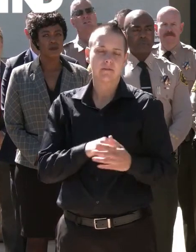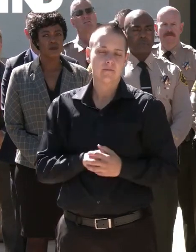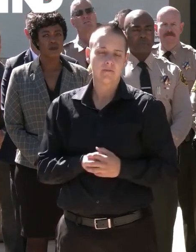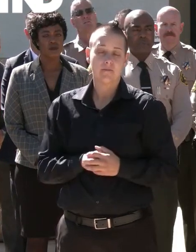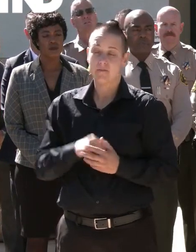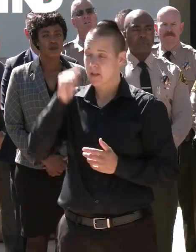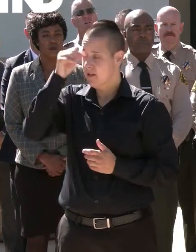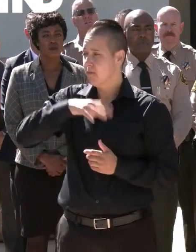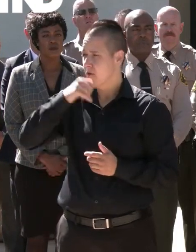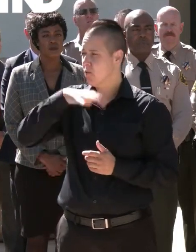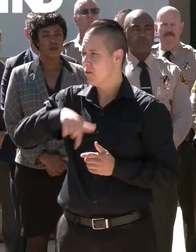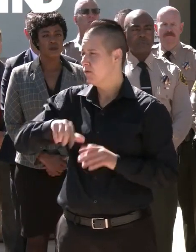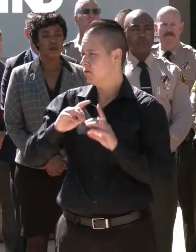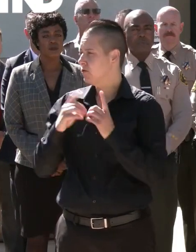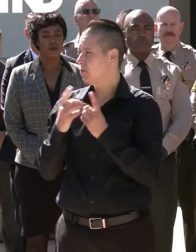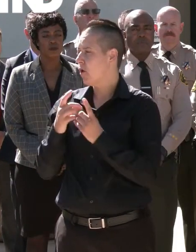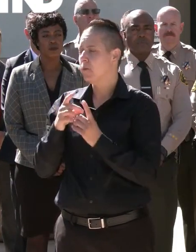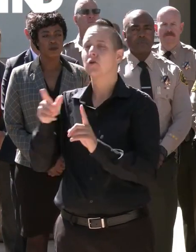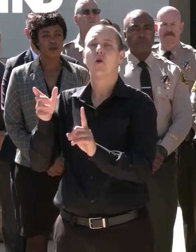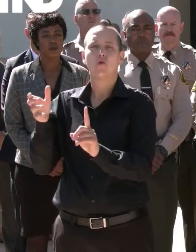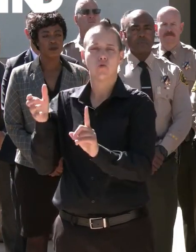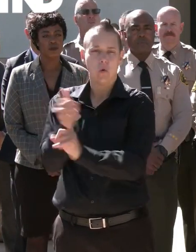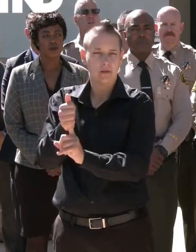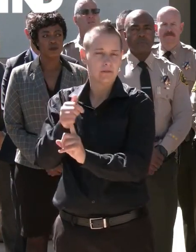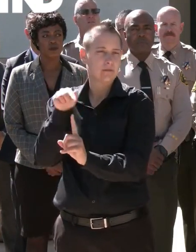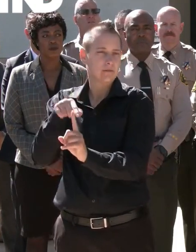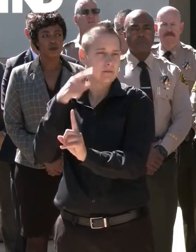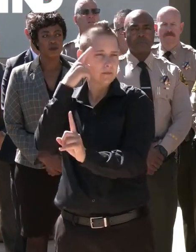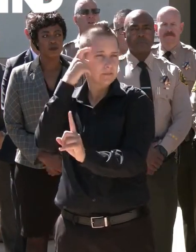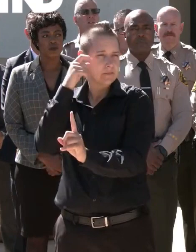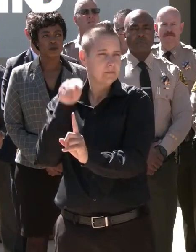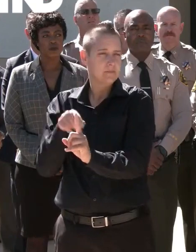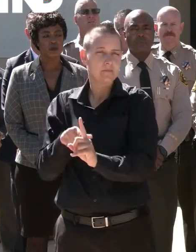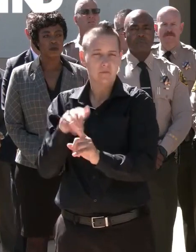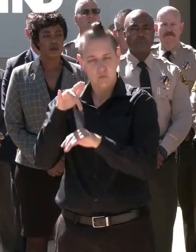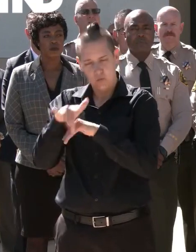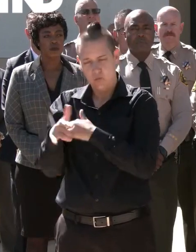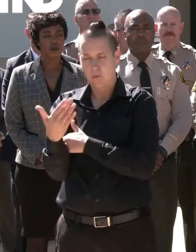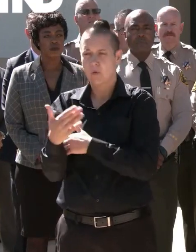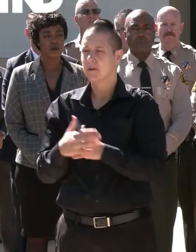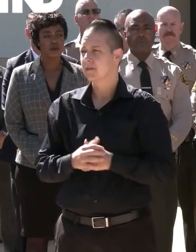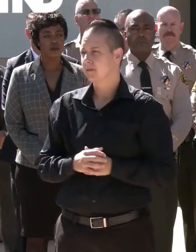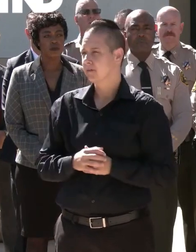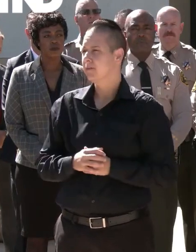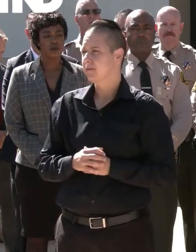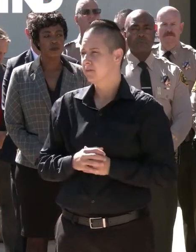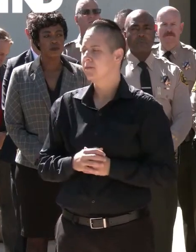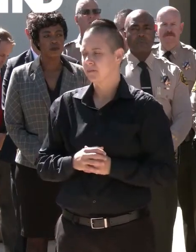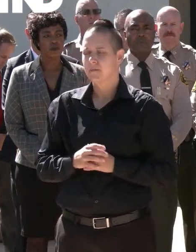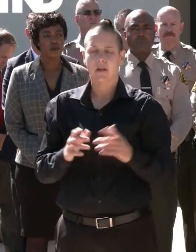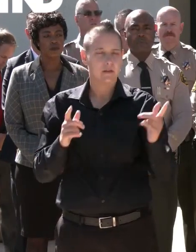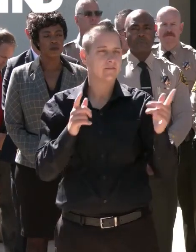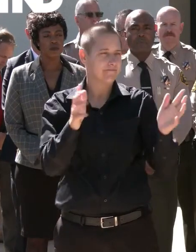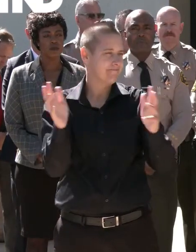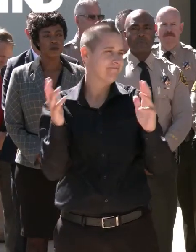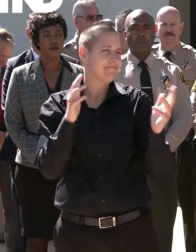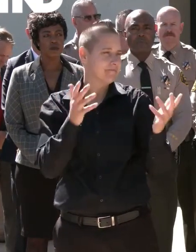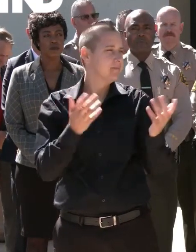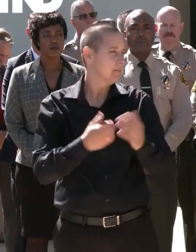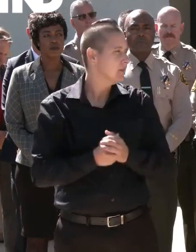the men and women of our department arrested him early this morning. I'm very